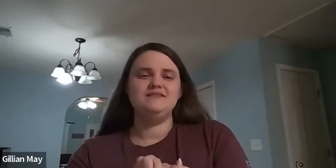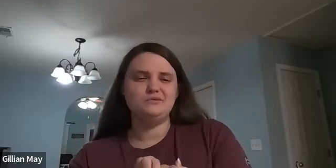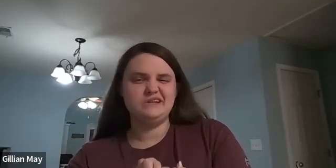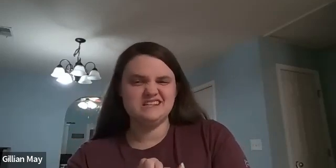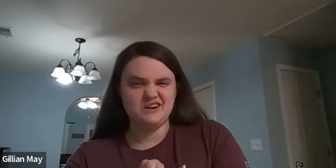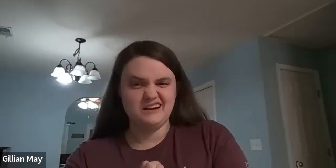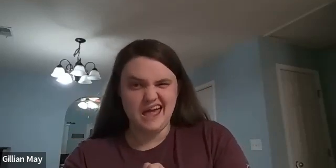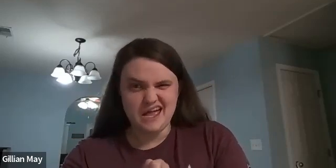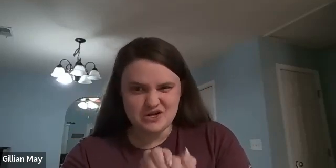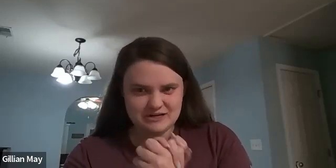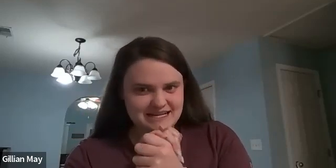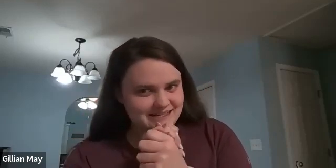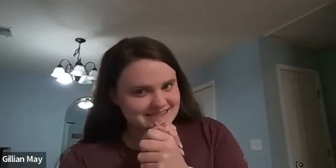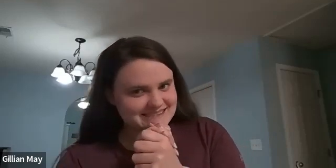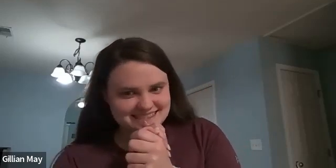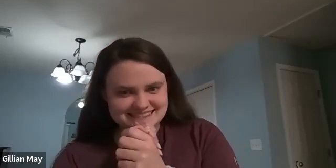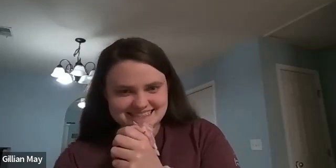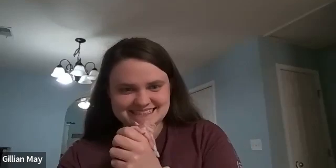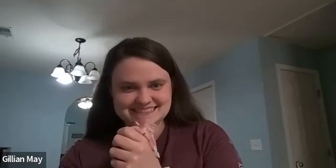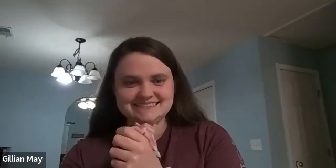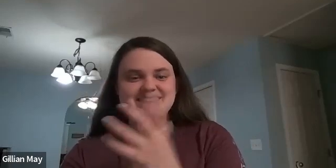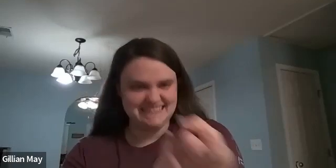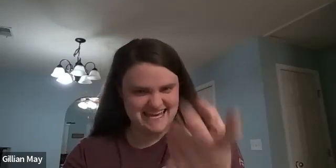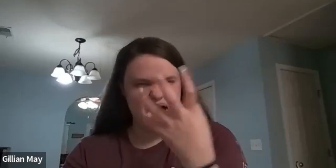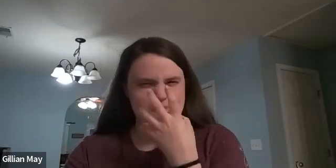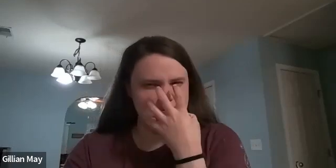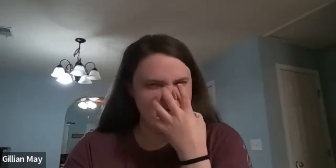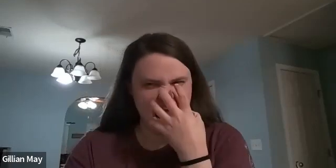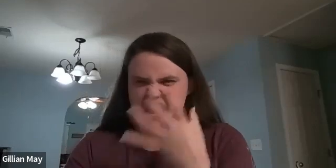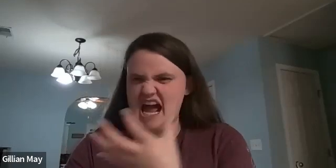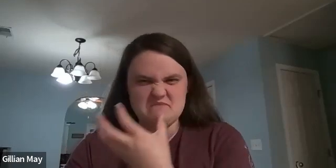Then we did our angry. Yeah, mad.